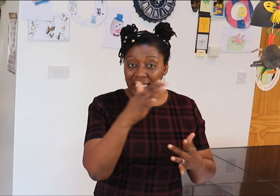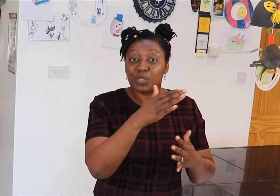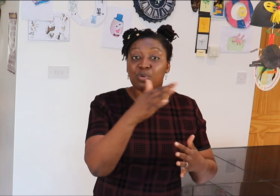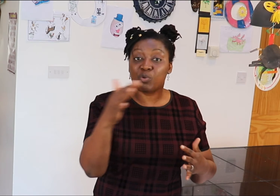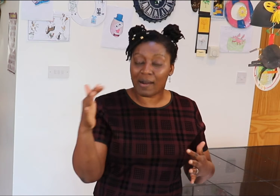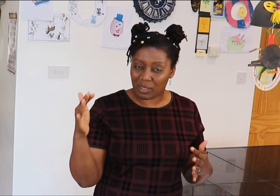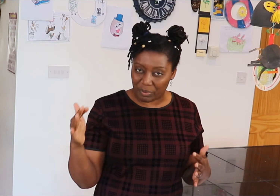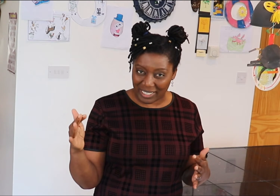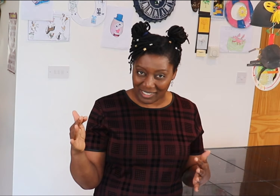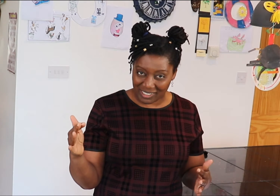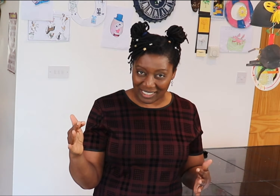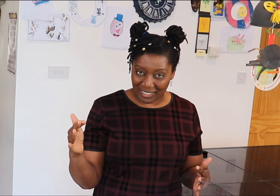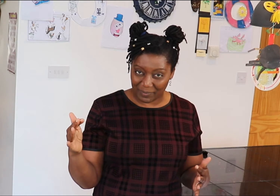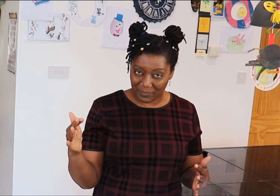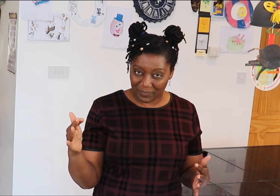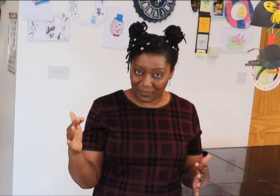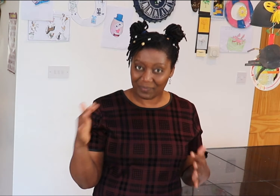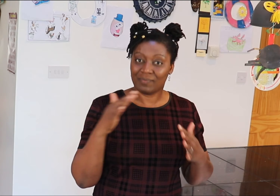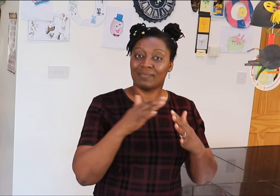least throughout the pregnancy,